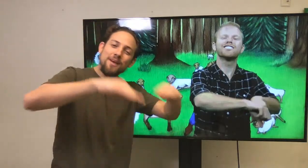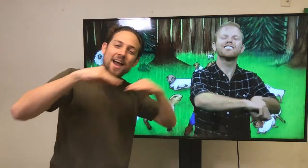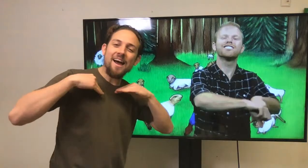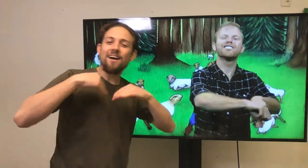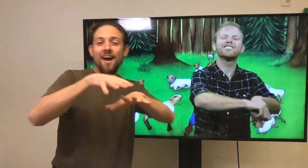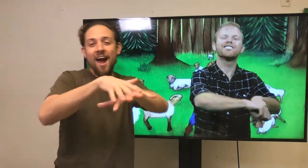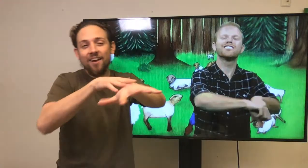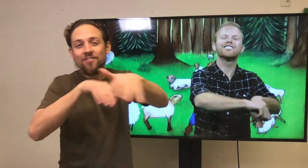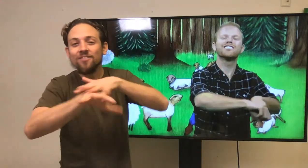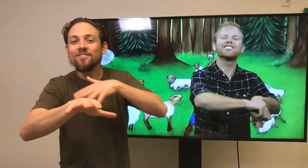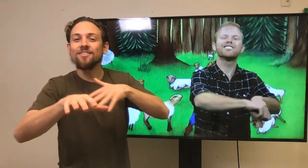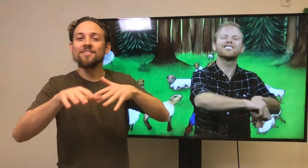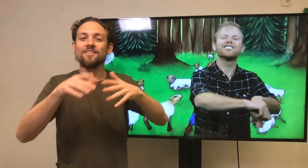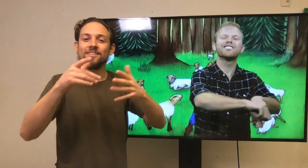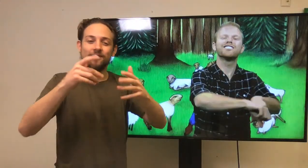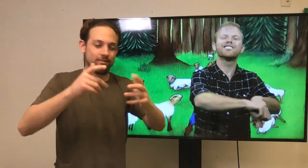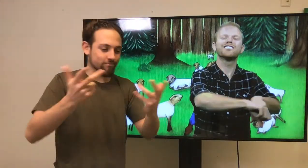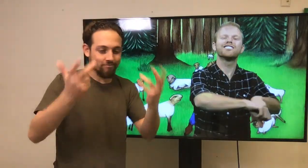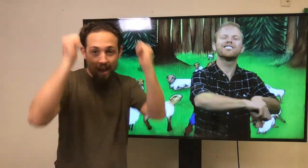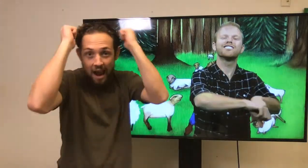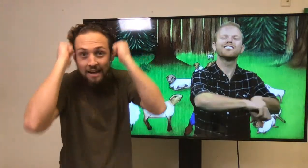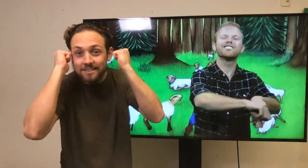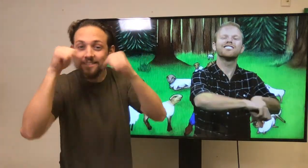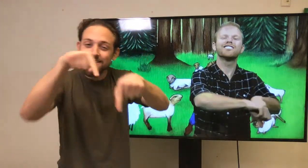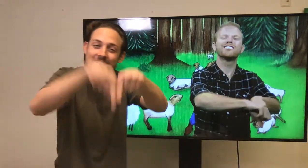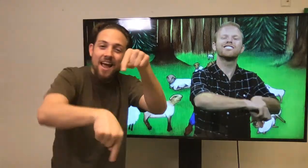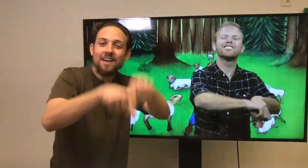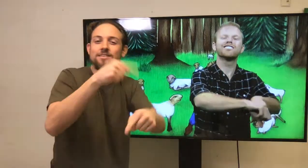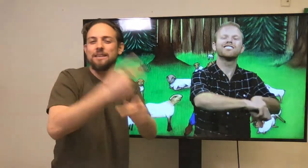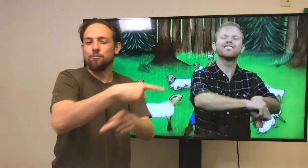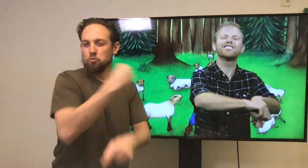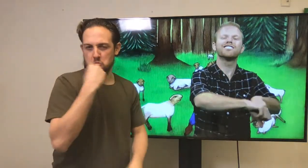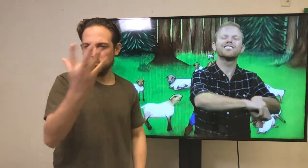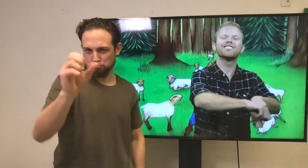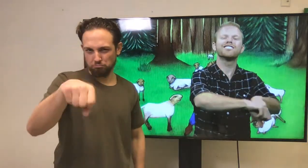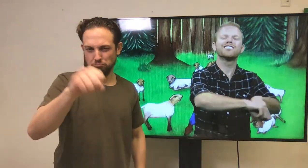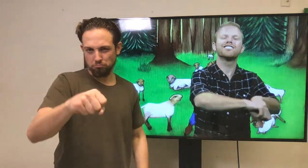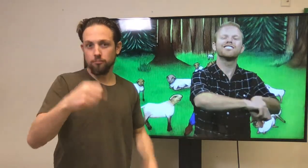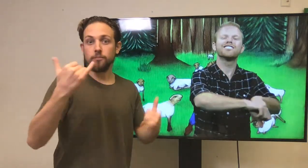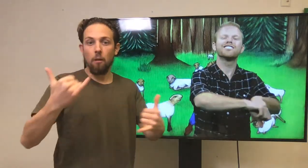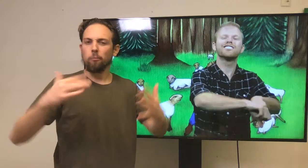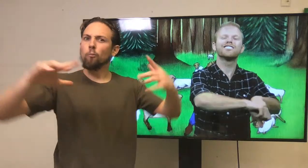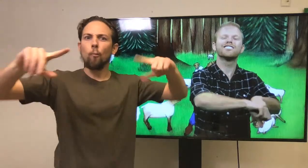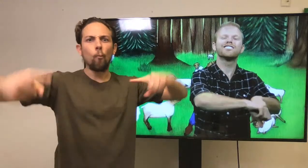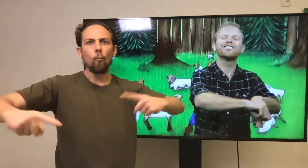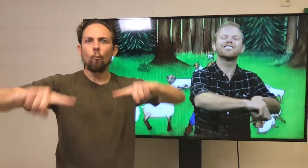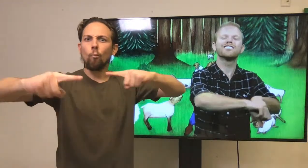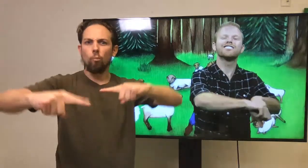wool back to the townspeople to make blankets, gloves, hats, socks, and scarves to keep them warm.